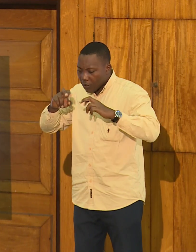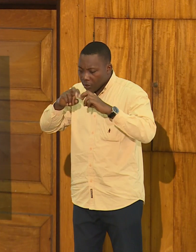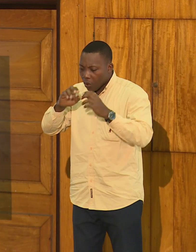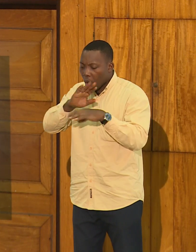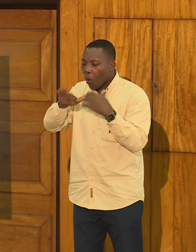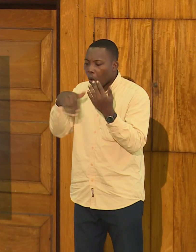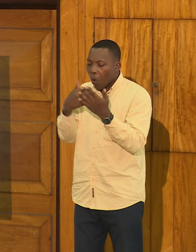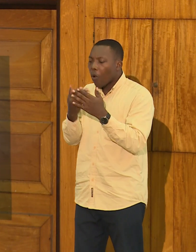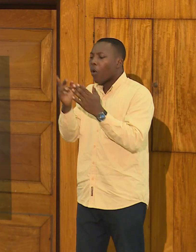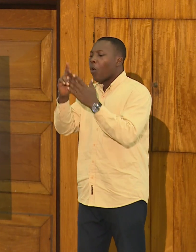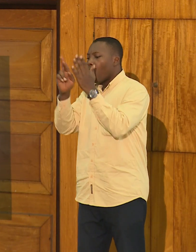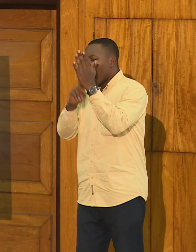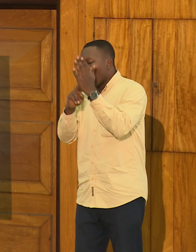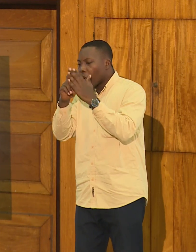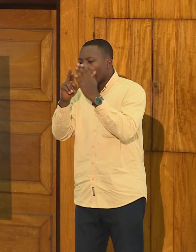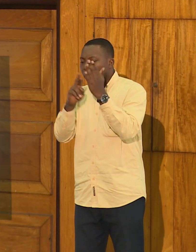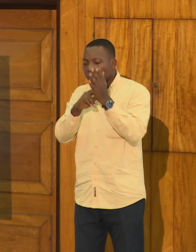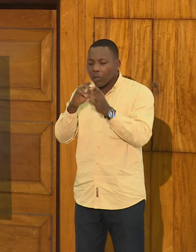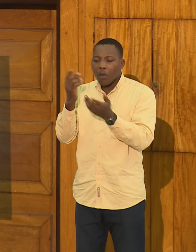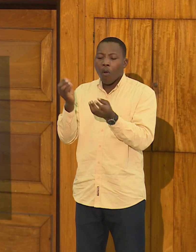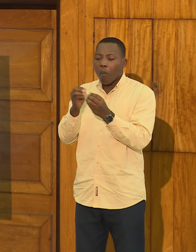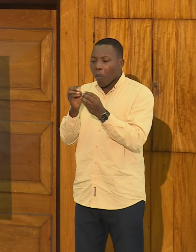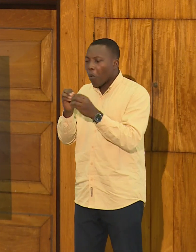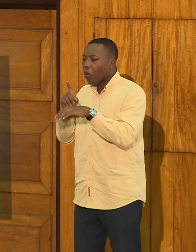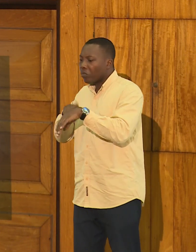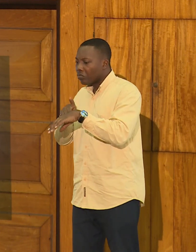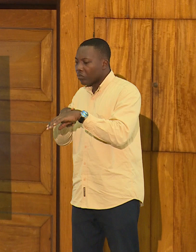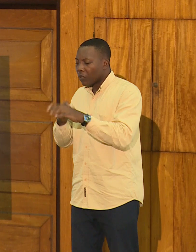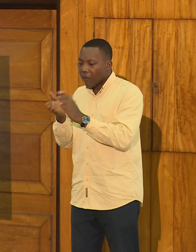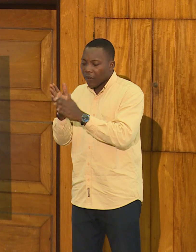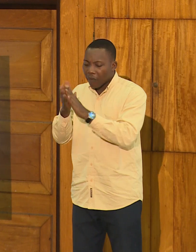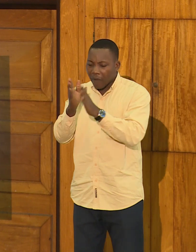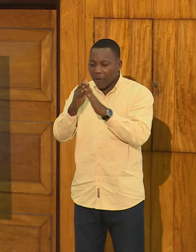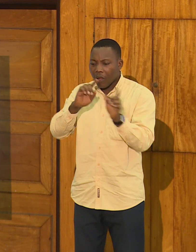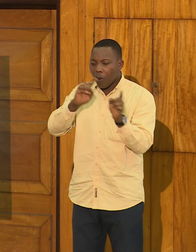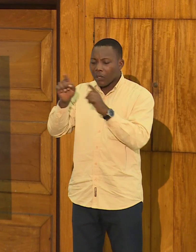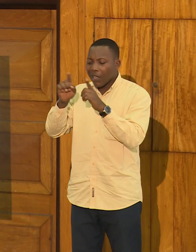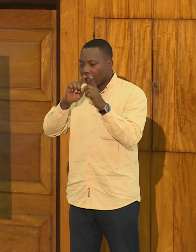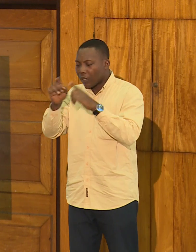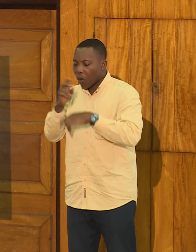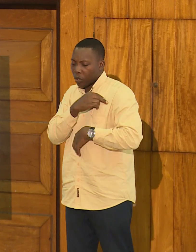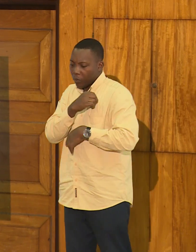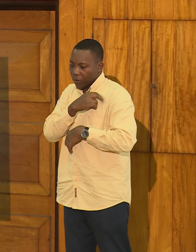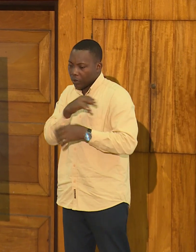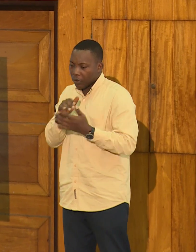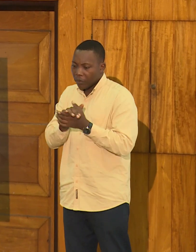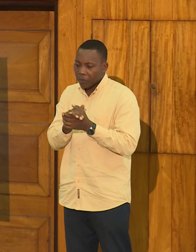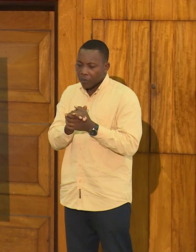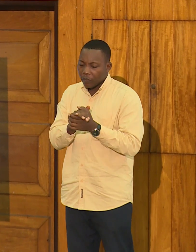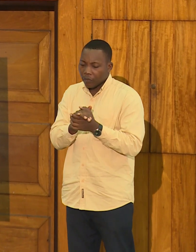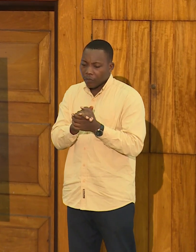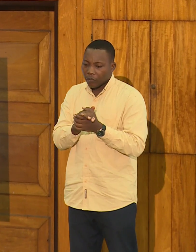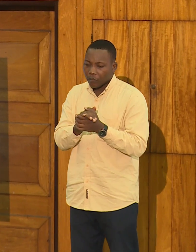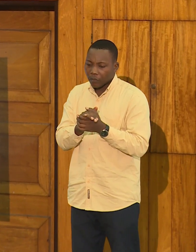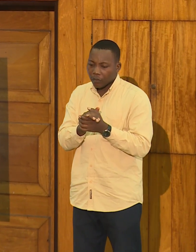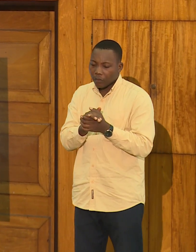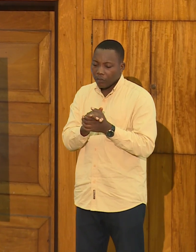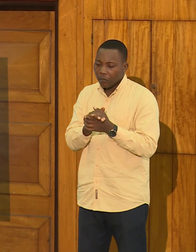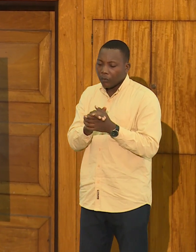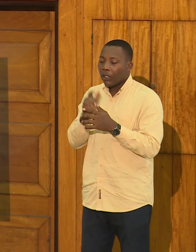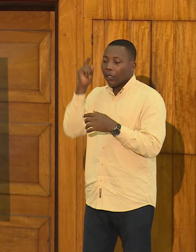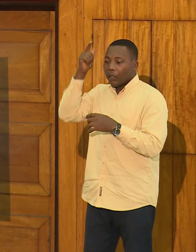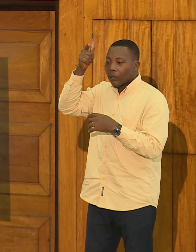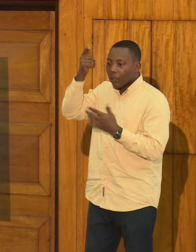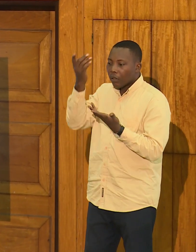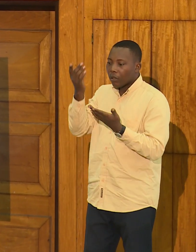their medication, attend clinical appointments, as well as disclose their status to others. They further highlighted that they were